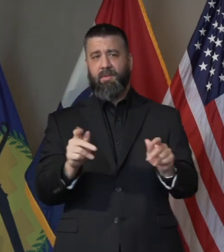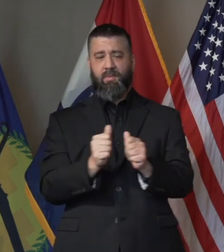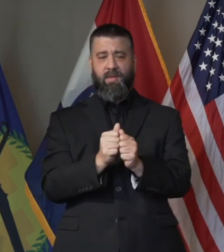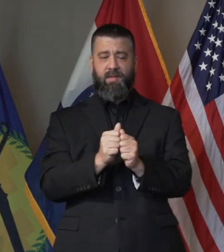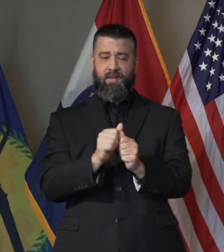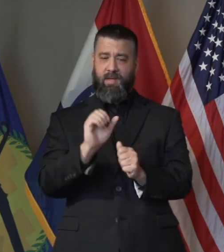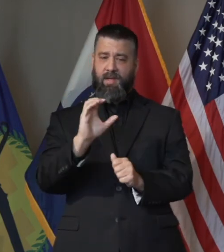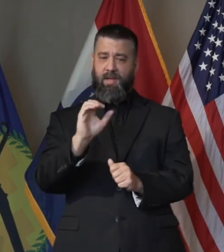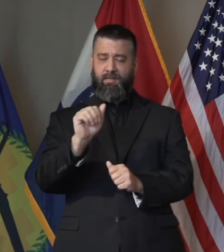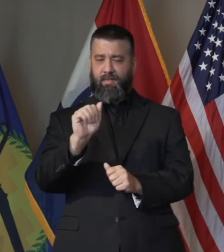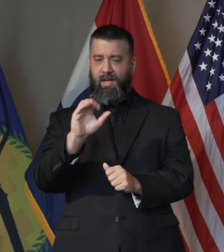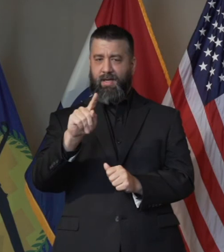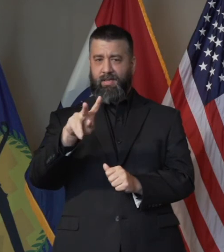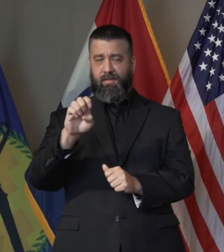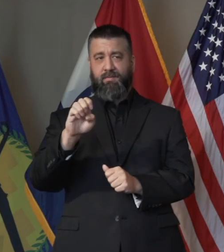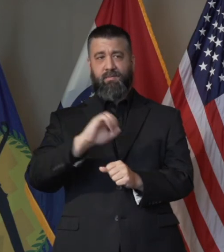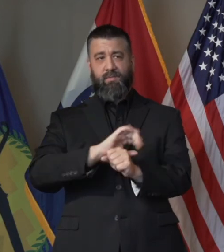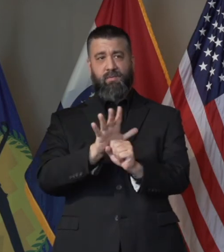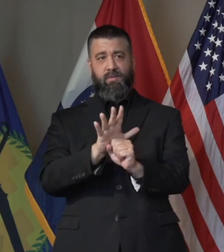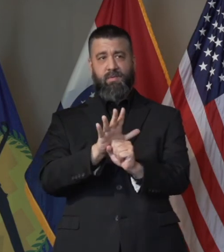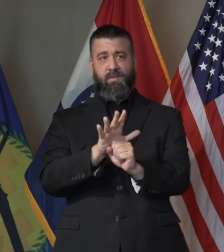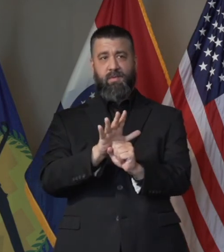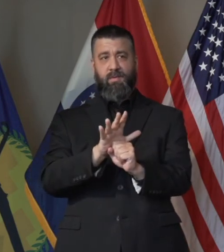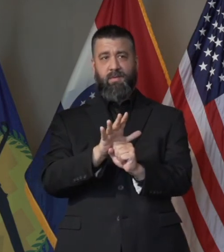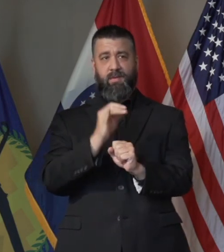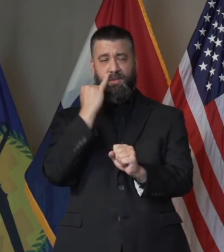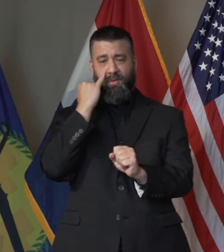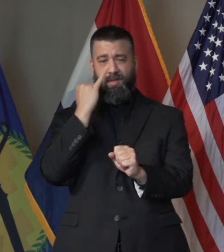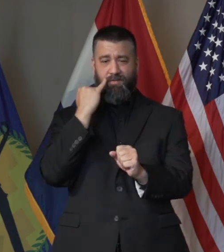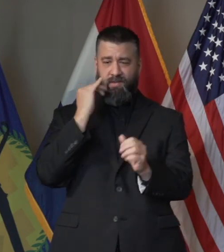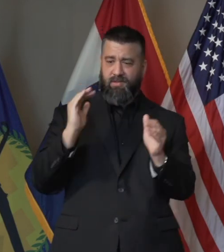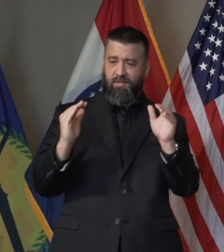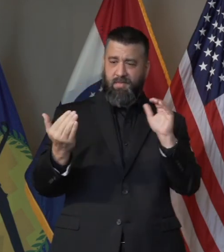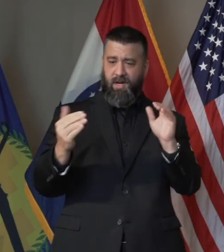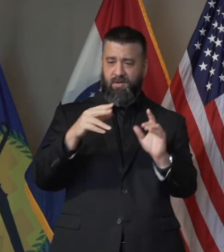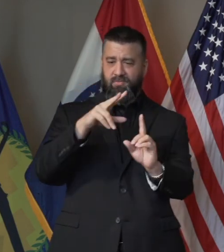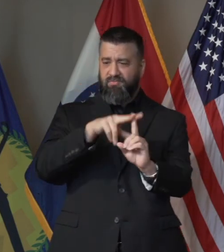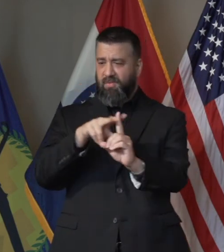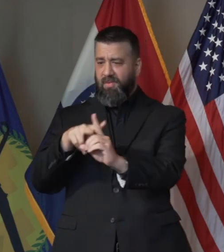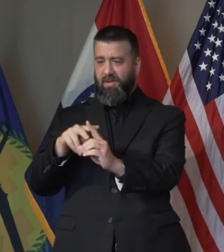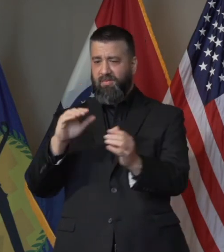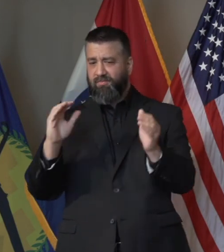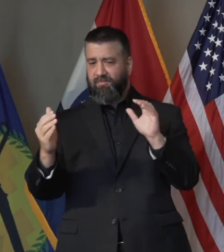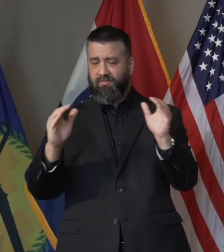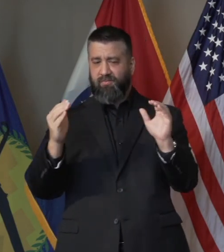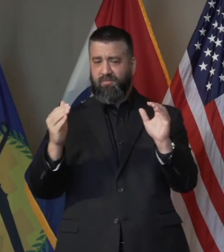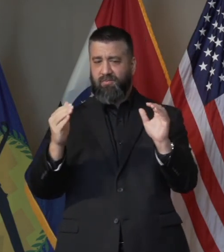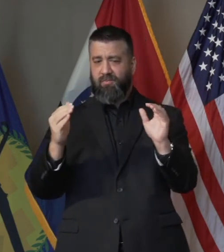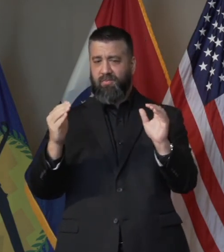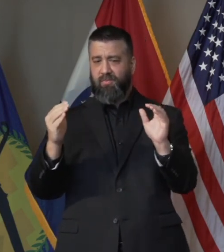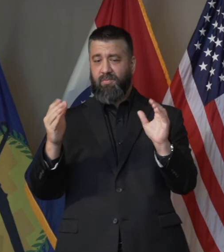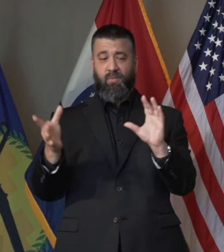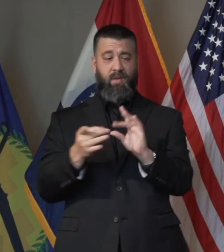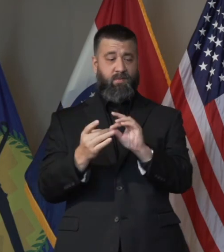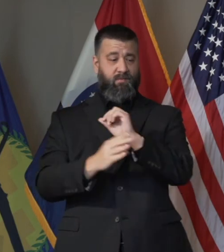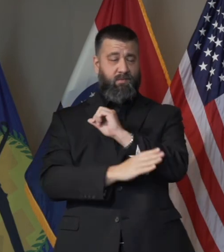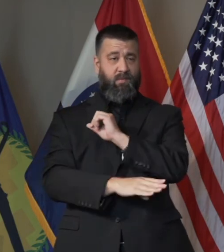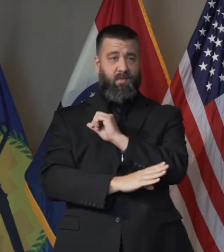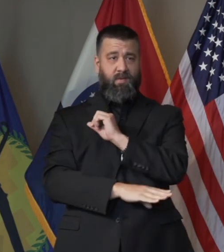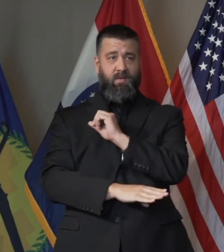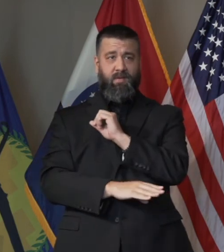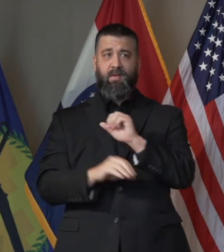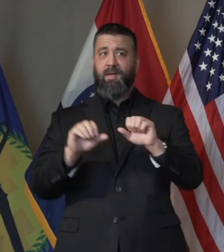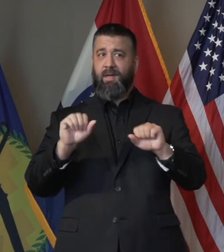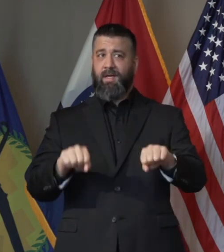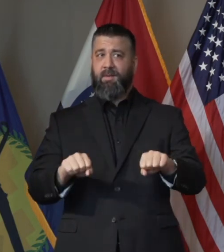active COVID disease, and therefore if we apply those proportions to this fall, the number of persons with active COVID disease